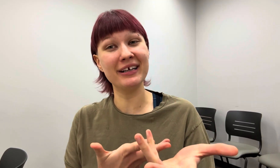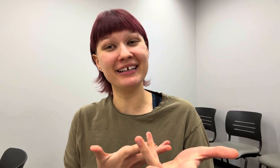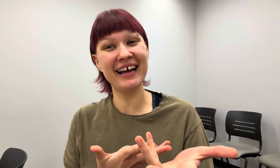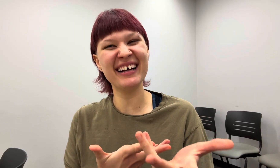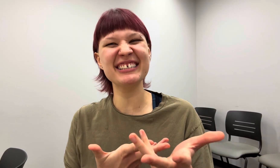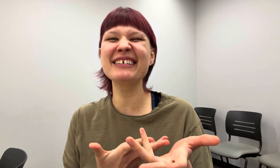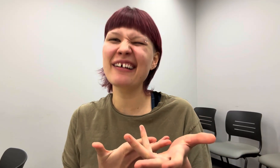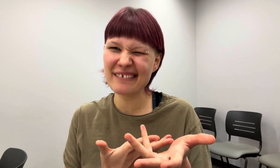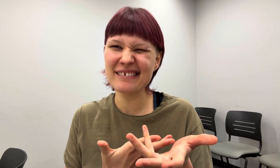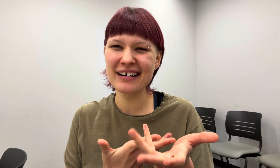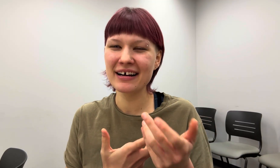into action,